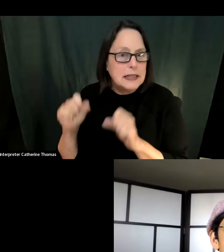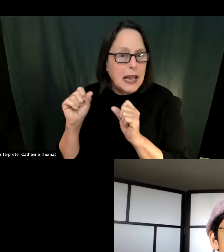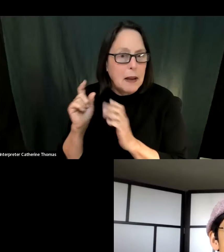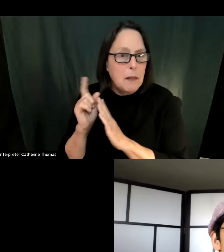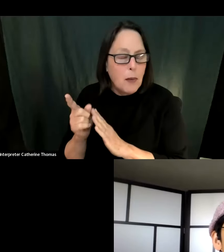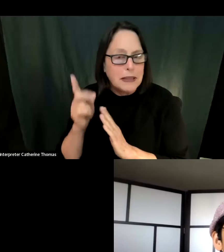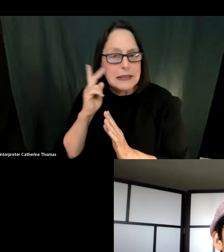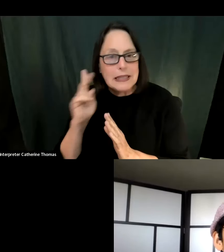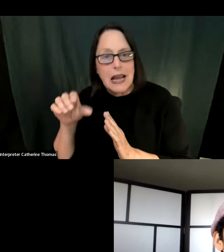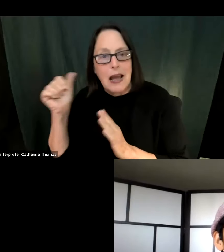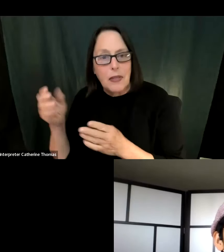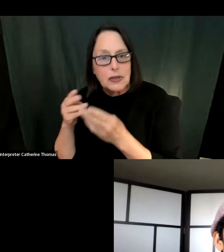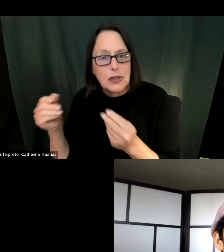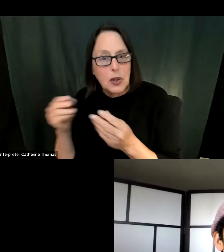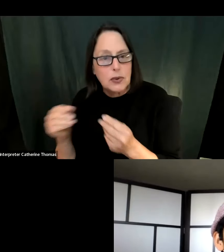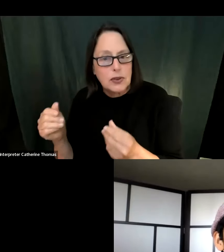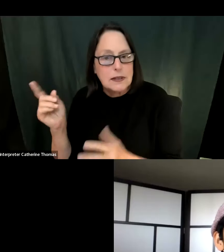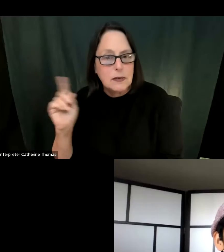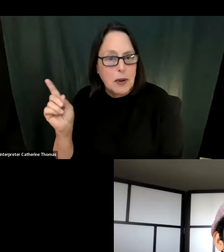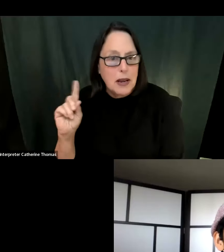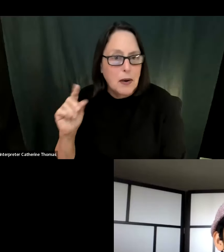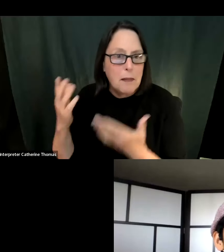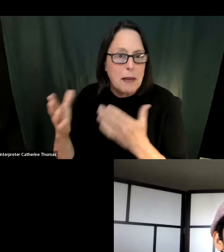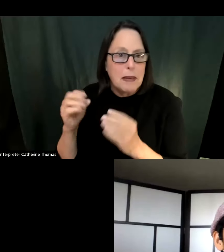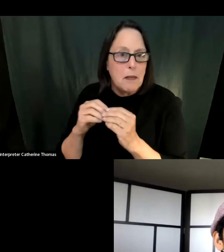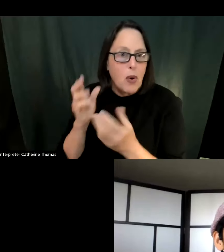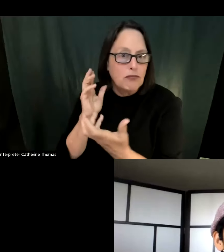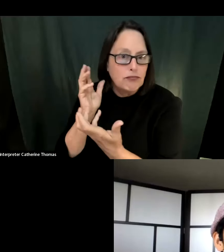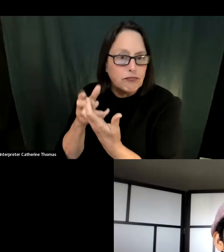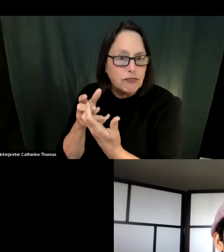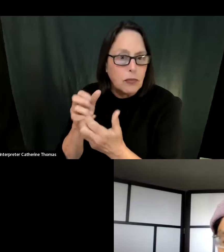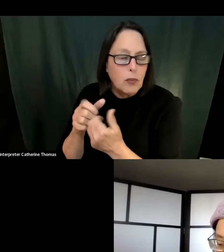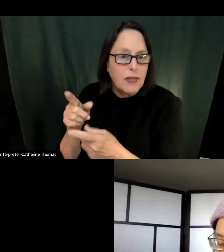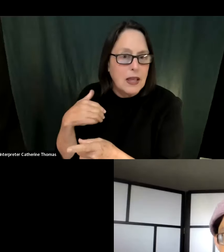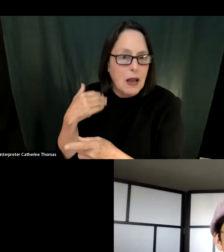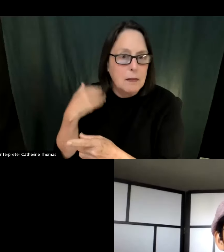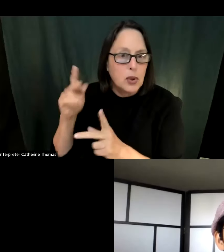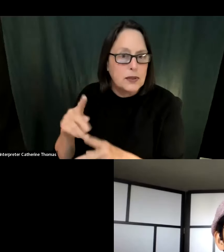other solutions that might be more amenable for the young person.